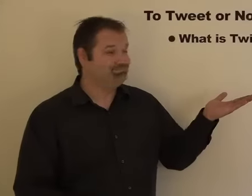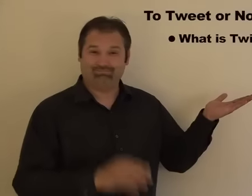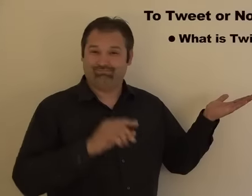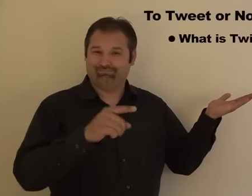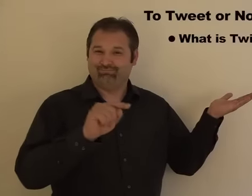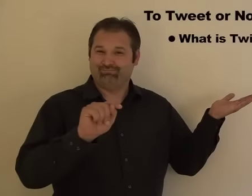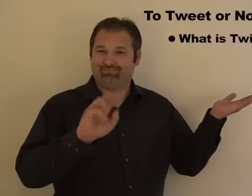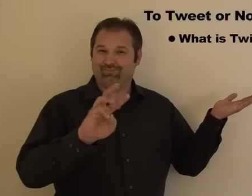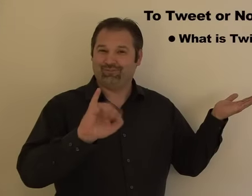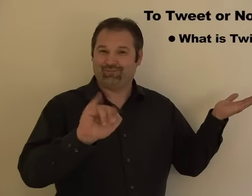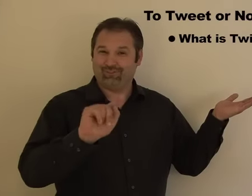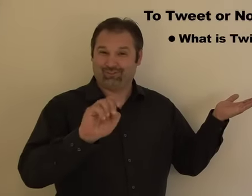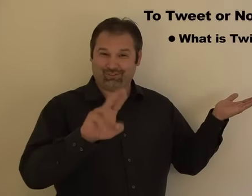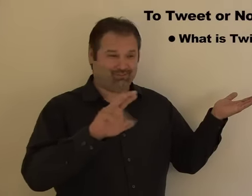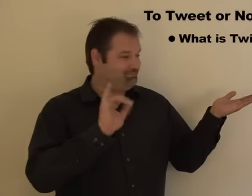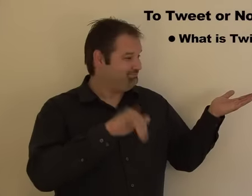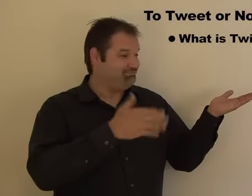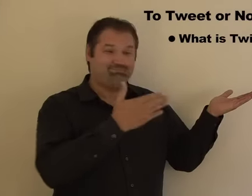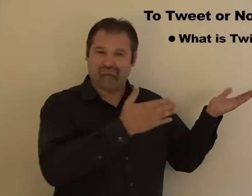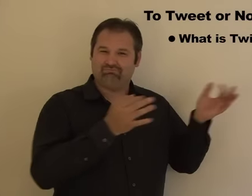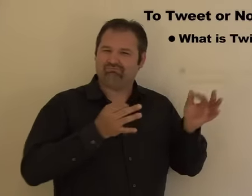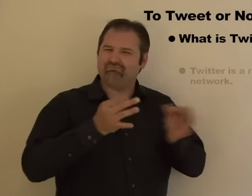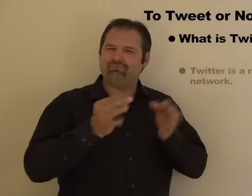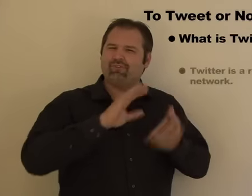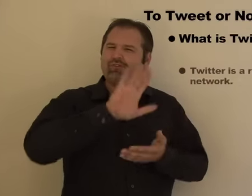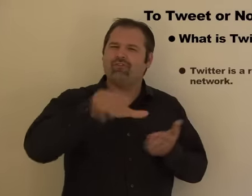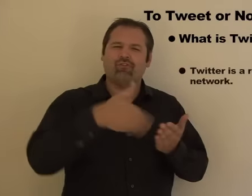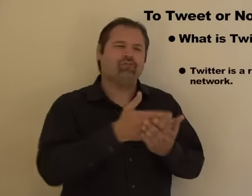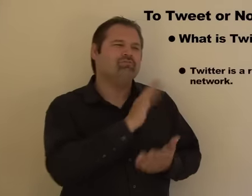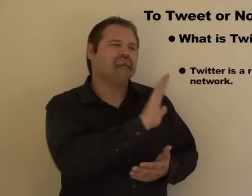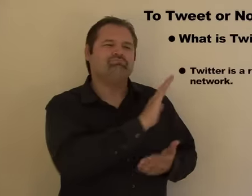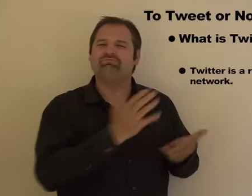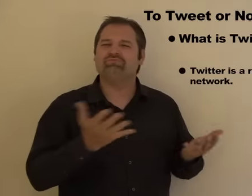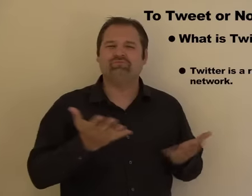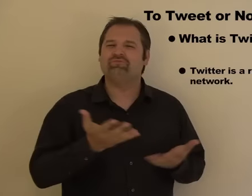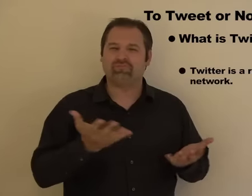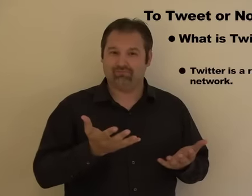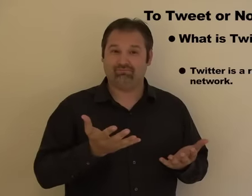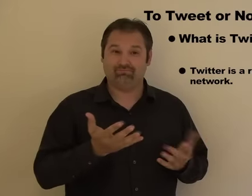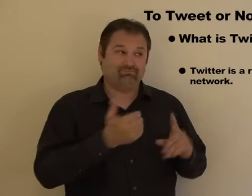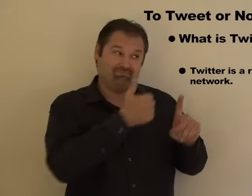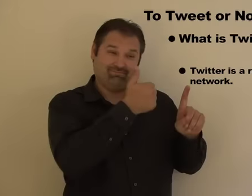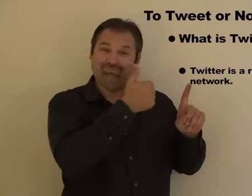To tweet or not to tweet, all about Twitter. What is Twitter?